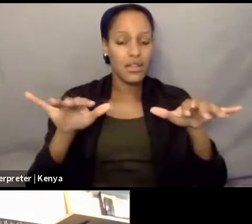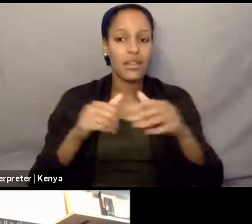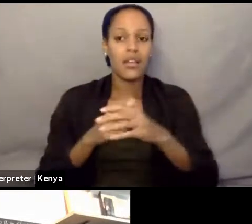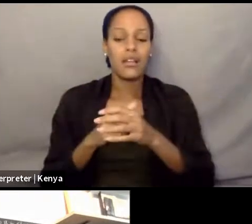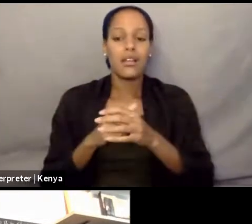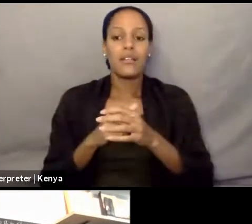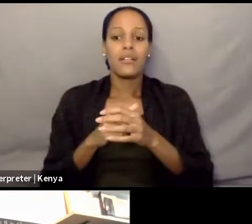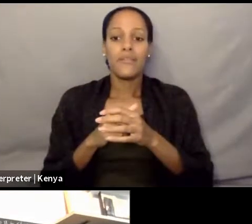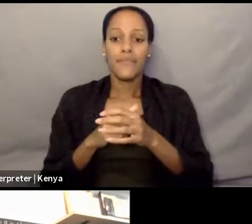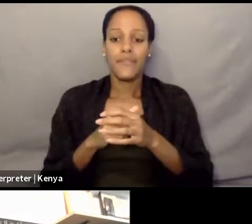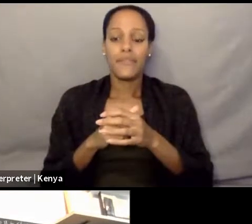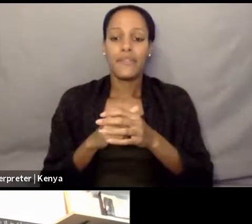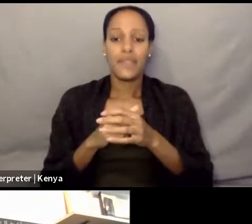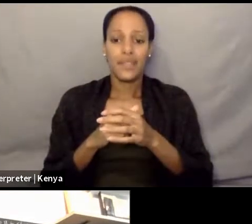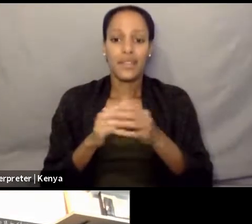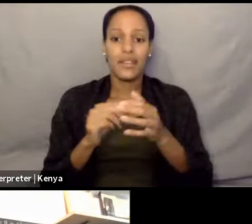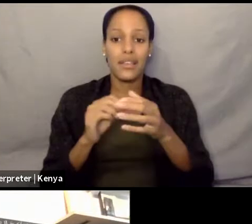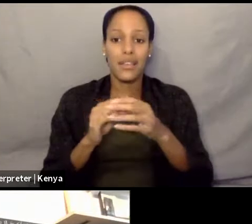all of